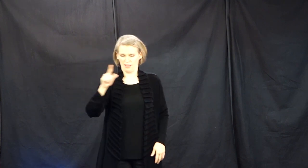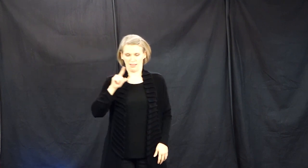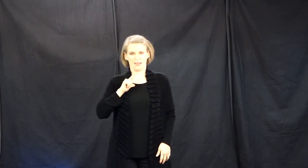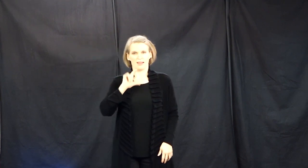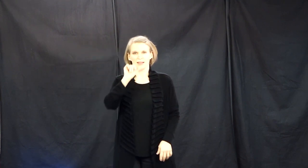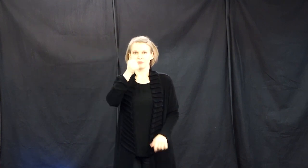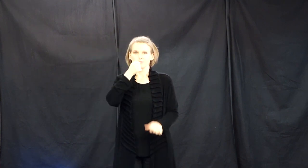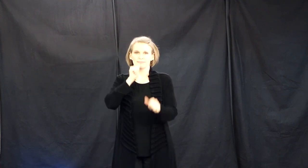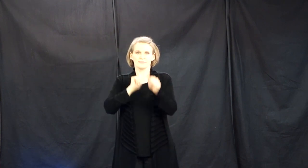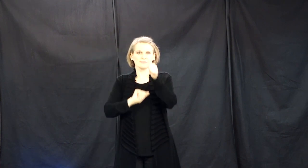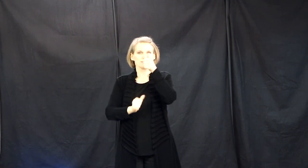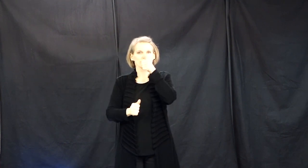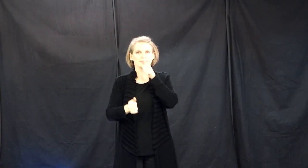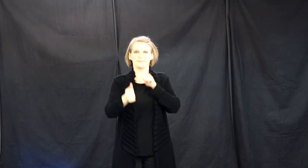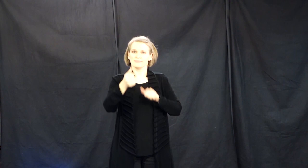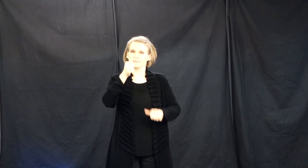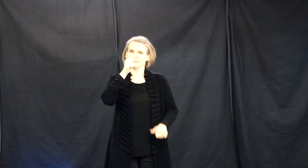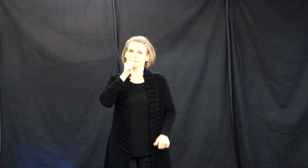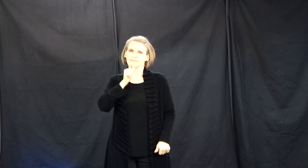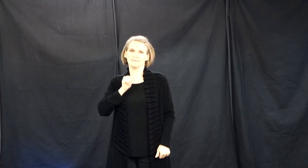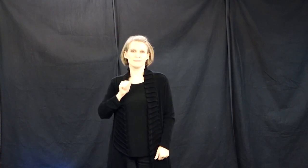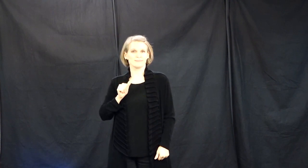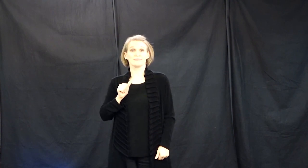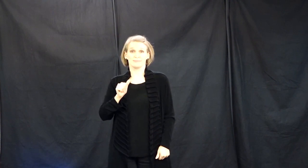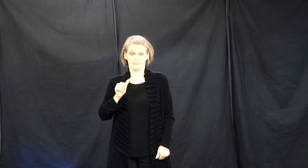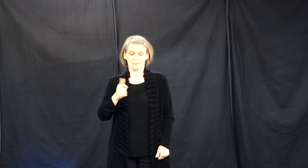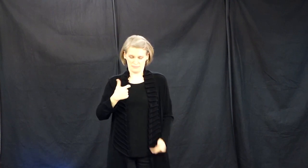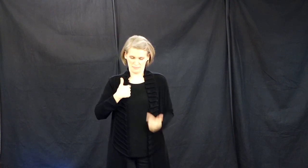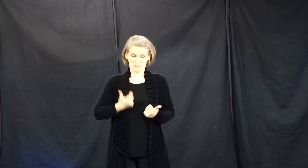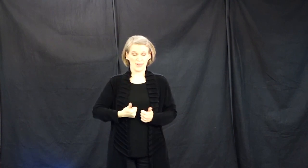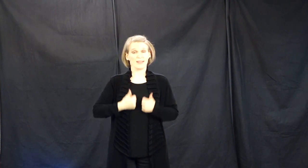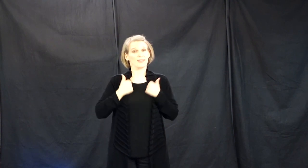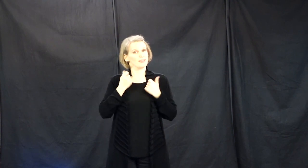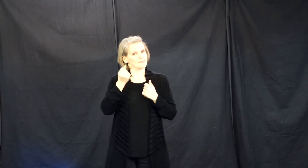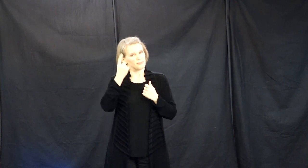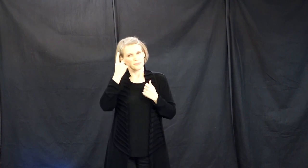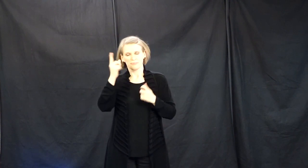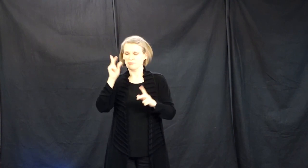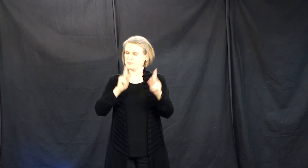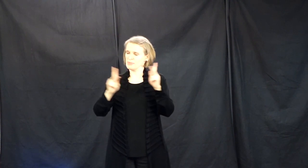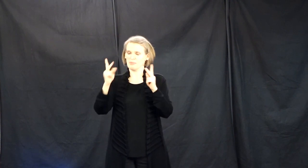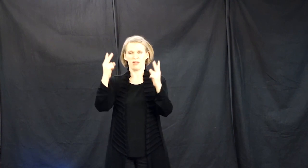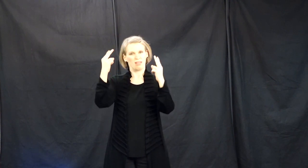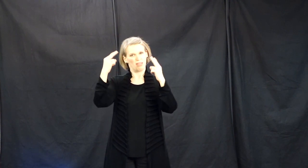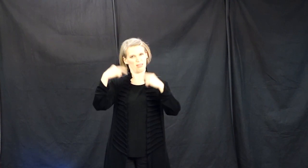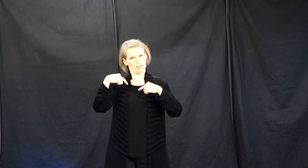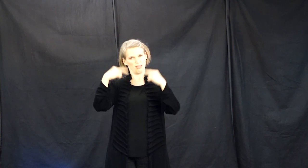one who paid for it. I survived, but I paid for it.